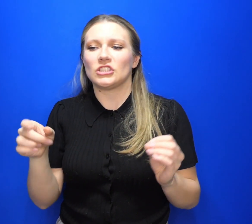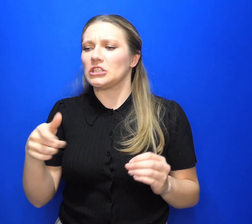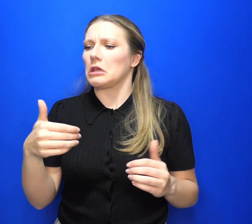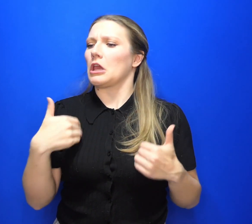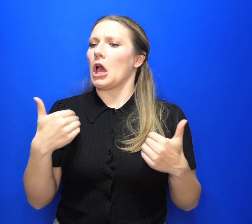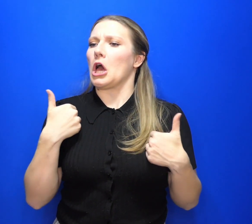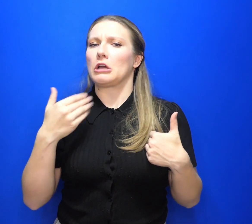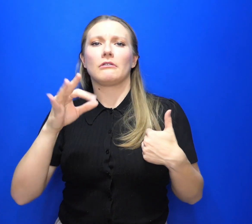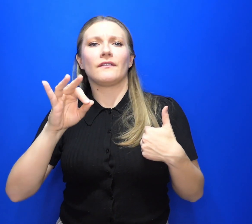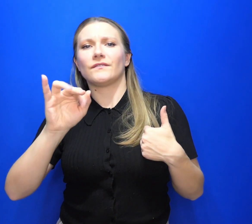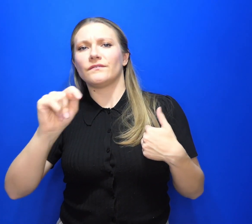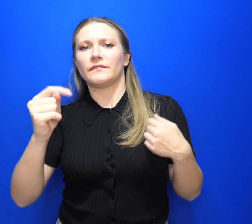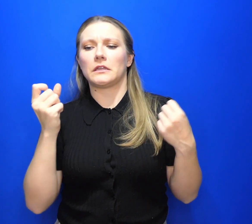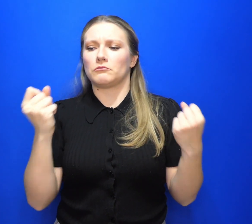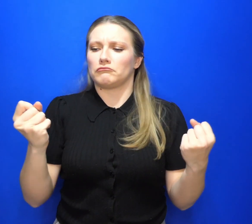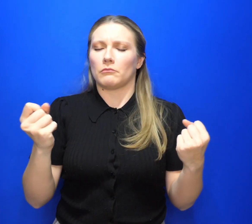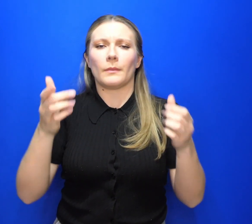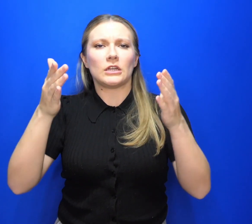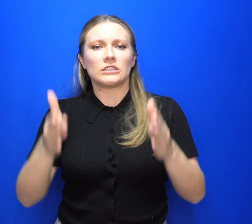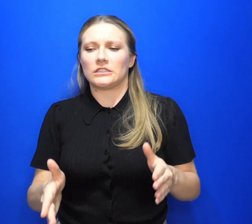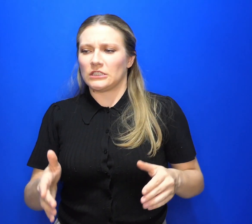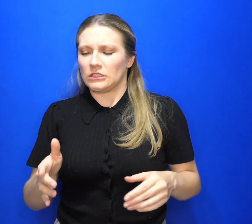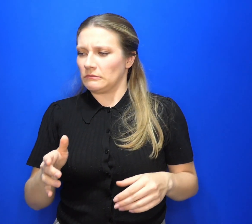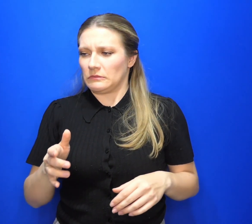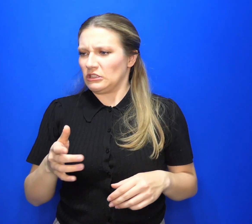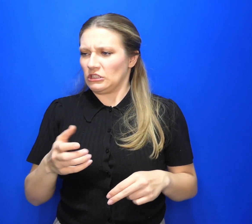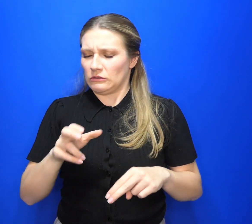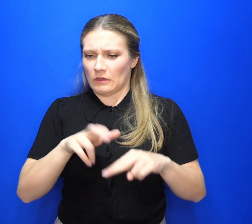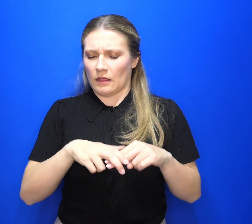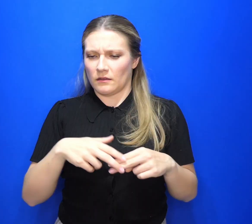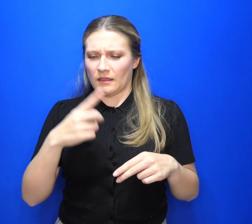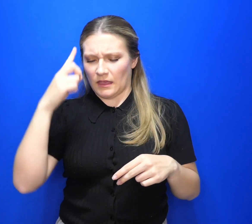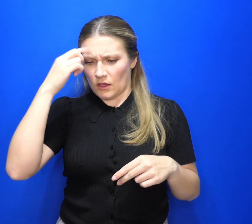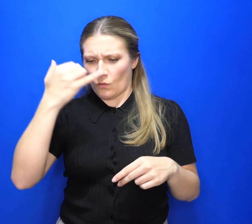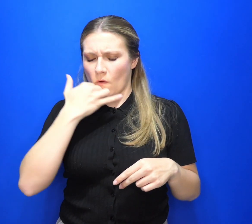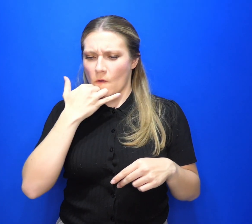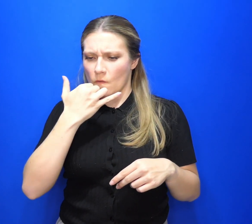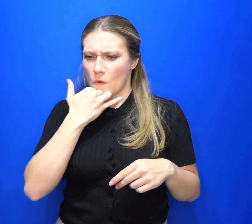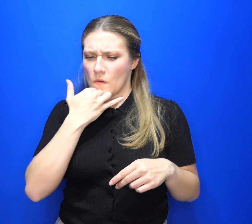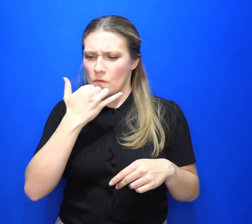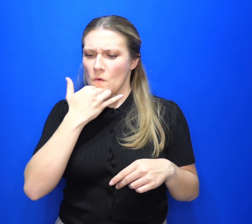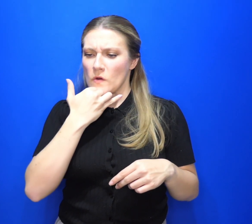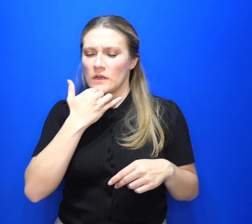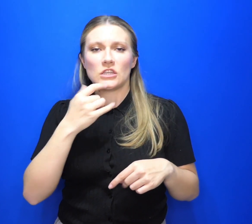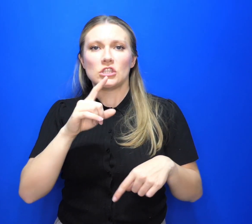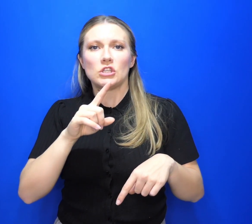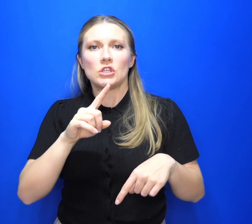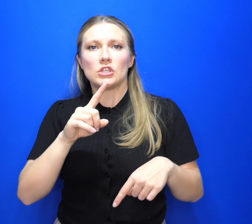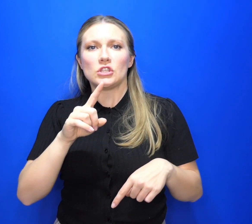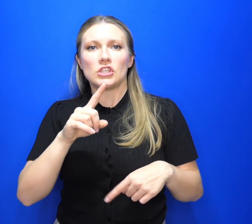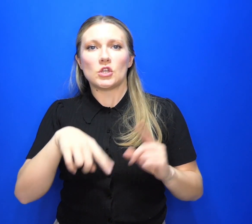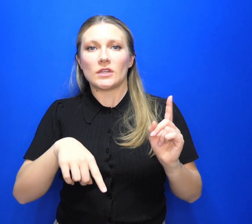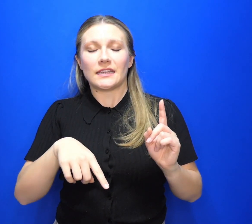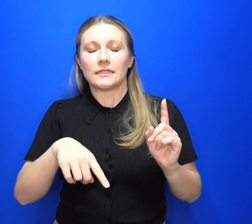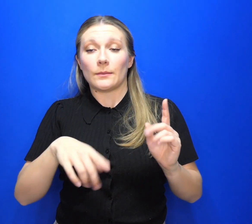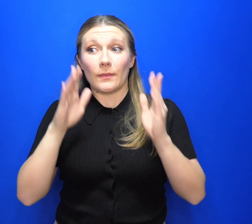like a young, fit person. And she's like, this is wrong. Like, she couldn't get past I think they're wrong about